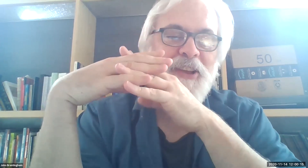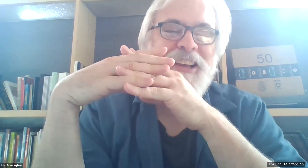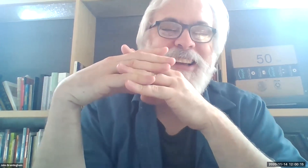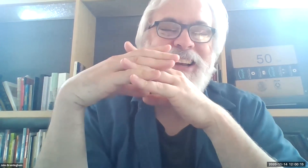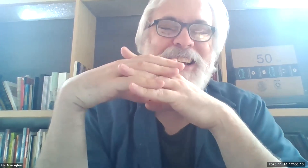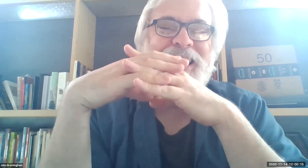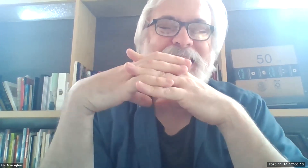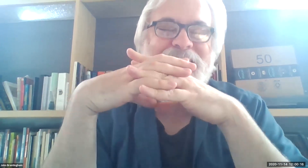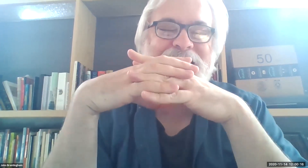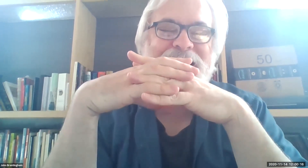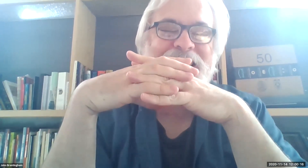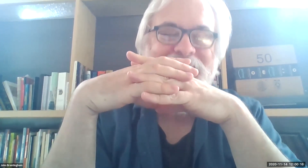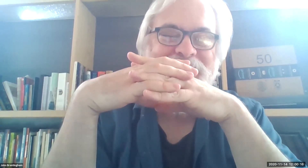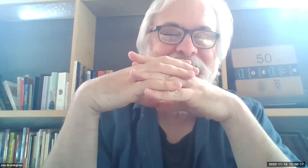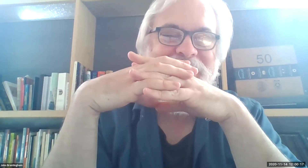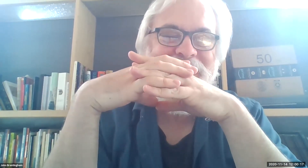all.